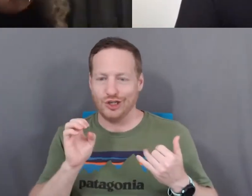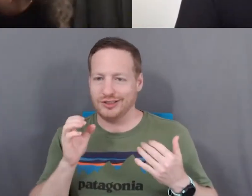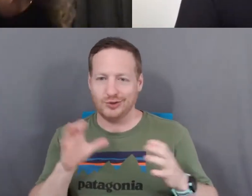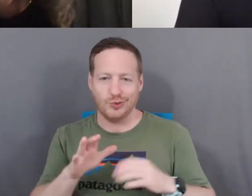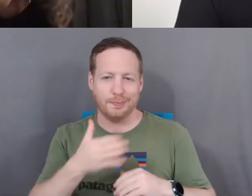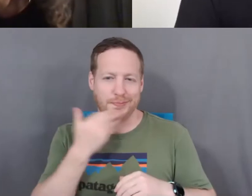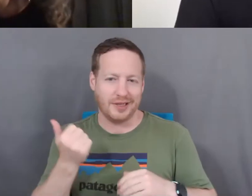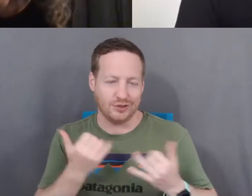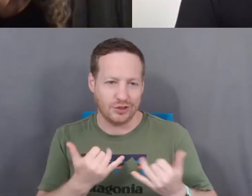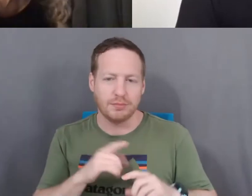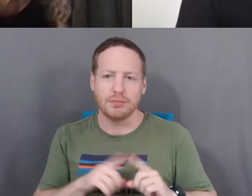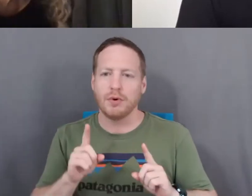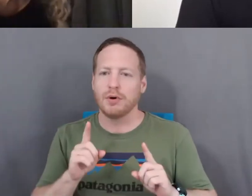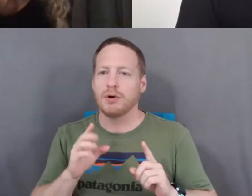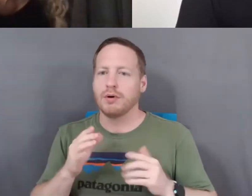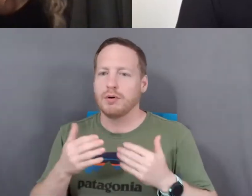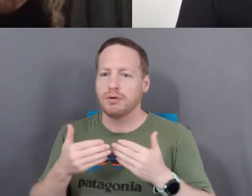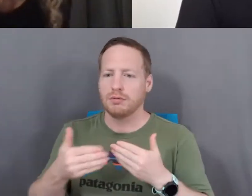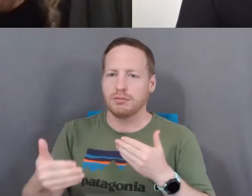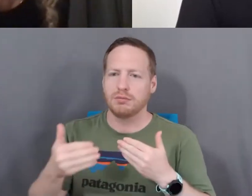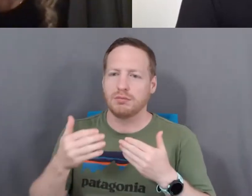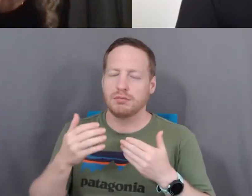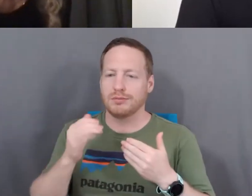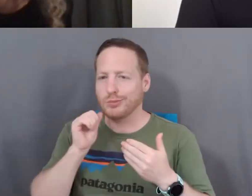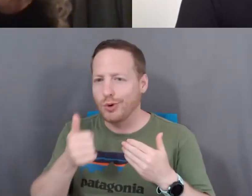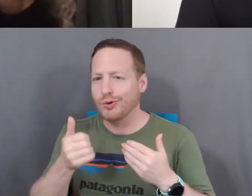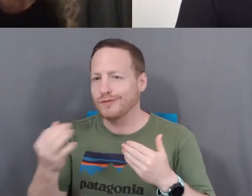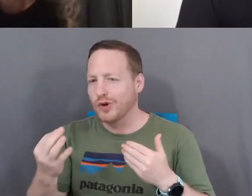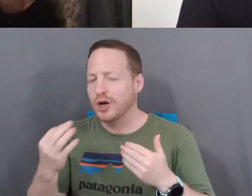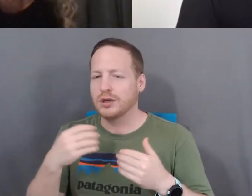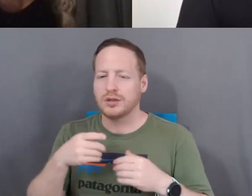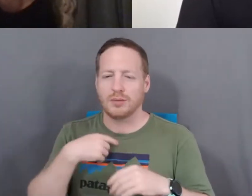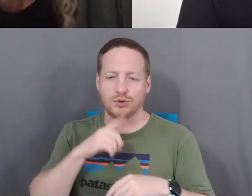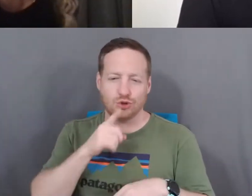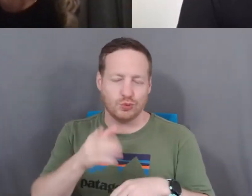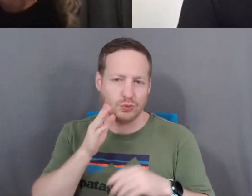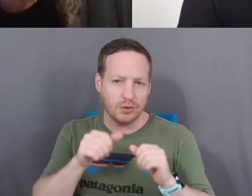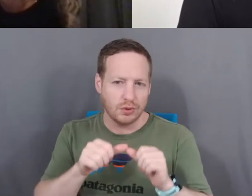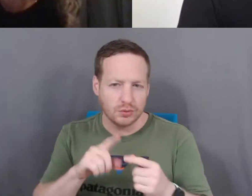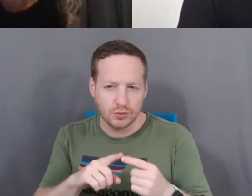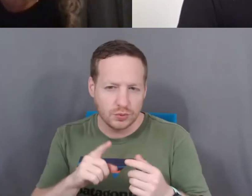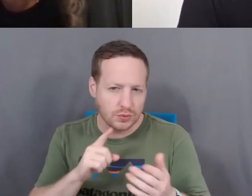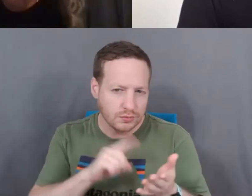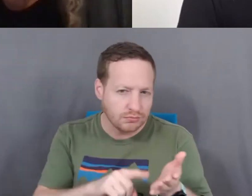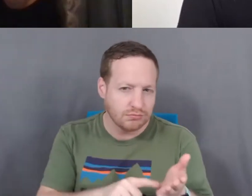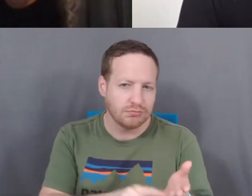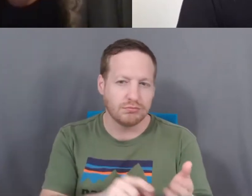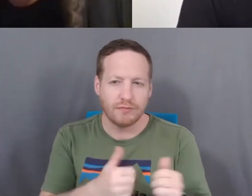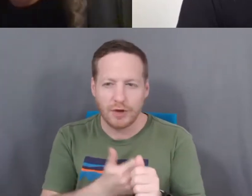today. So Ernest is doing his best to answer as much as possible without very much information. We're going to hear more Thursday